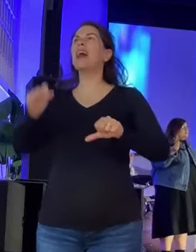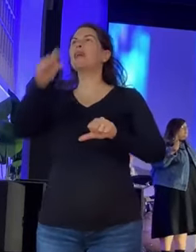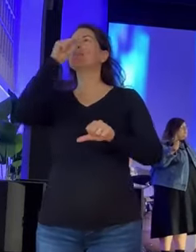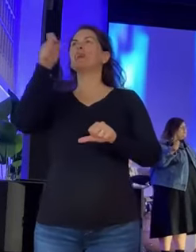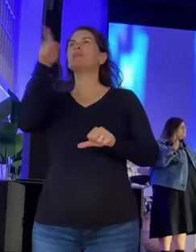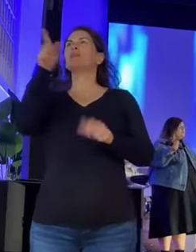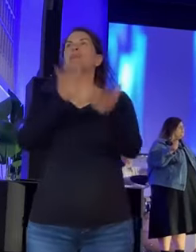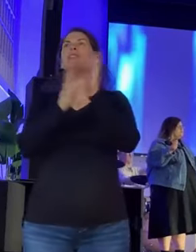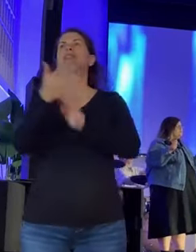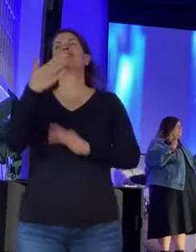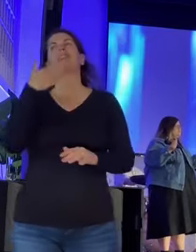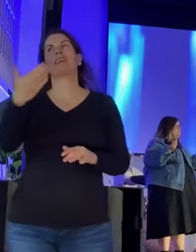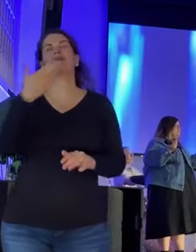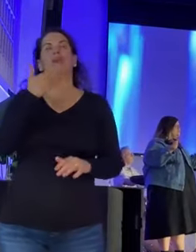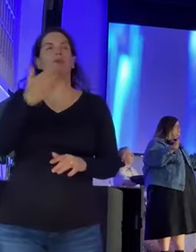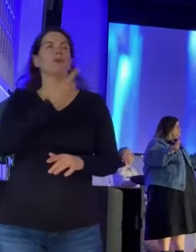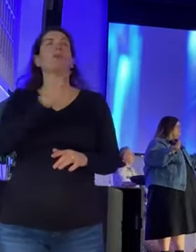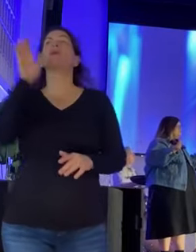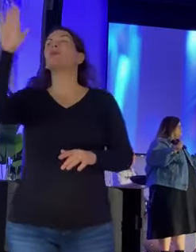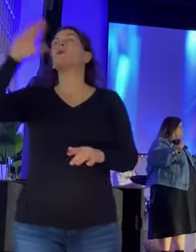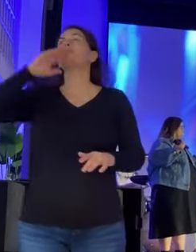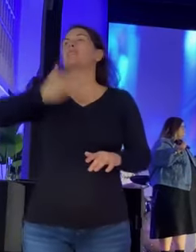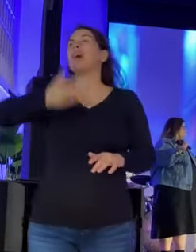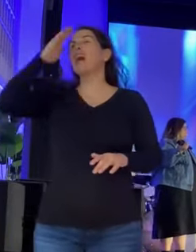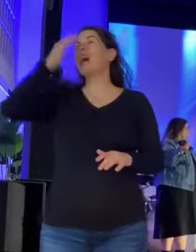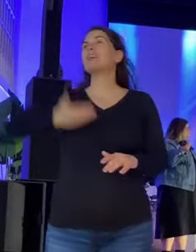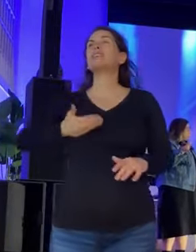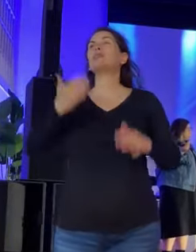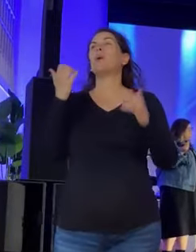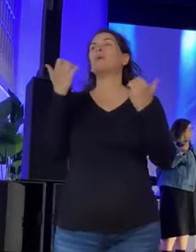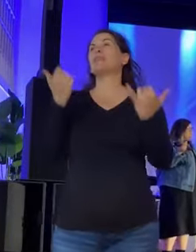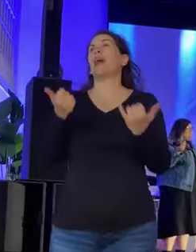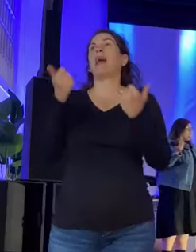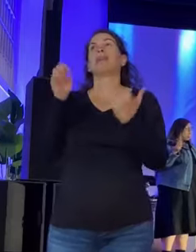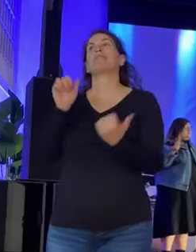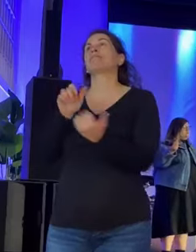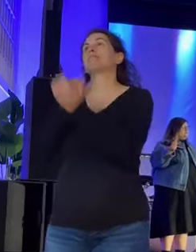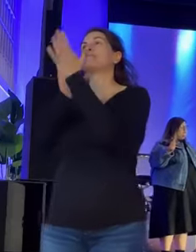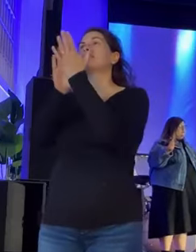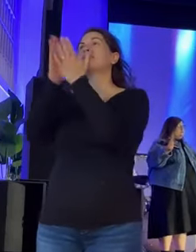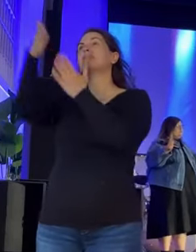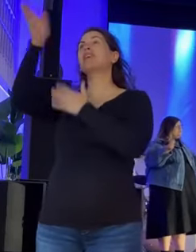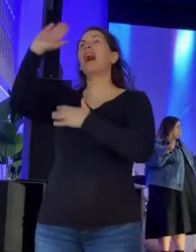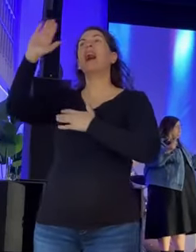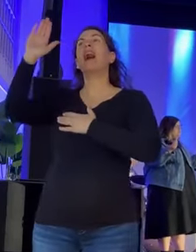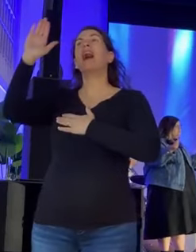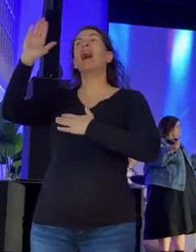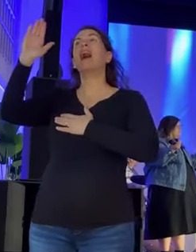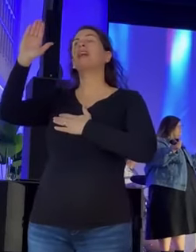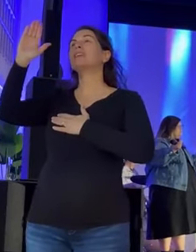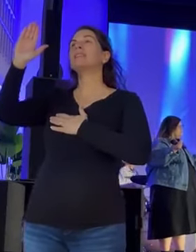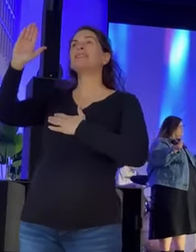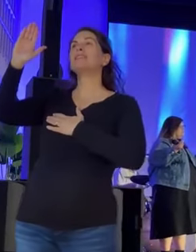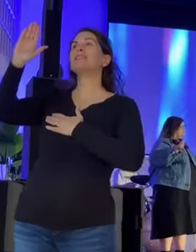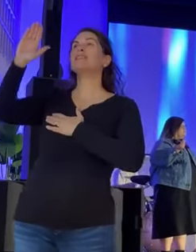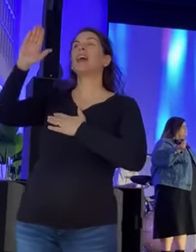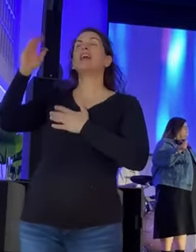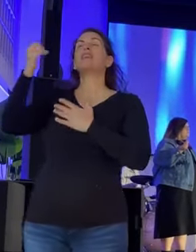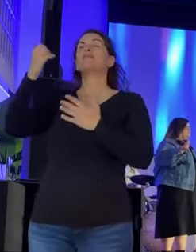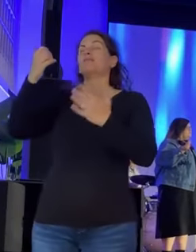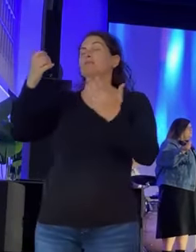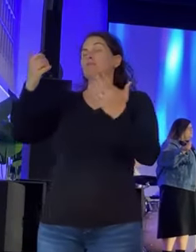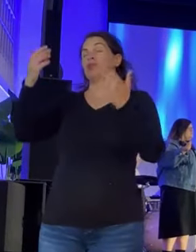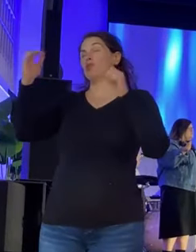we are grateful that as your sons and daughters, we can approach the throne room with our heads lifted high, coming to